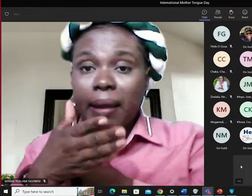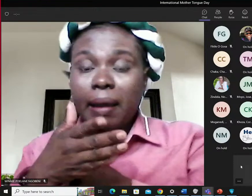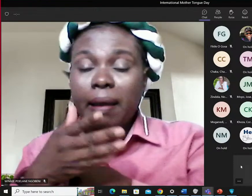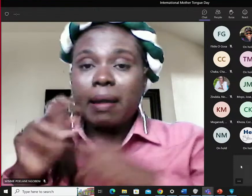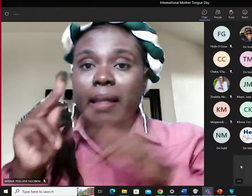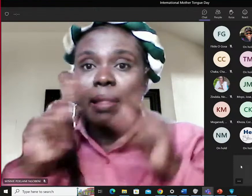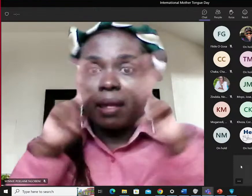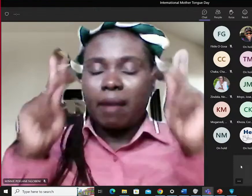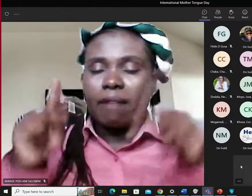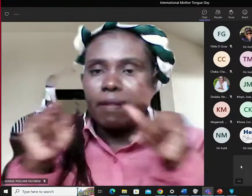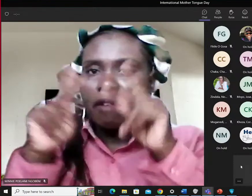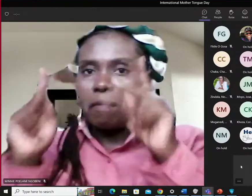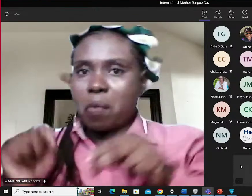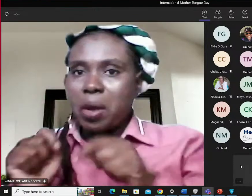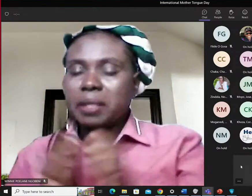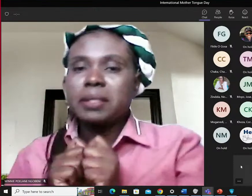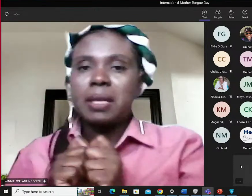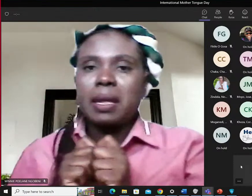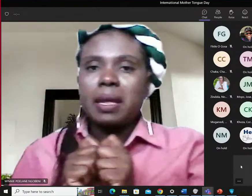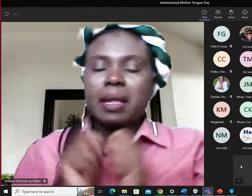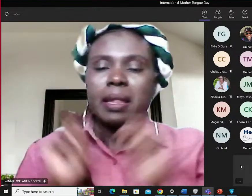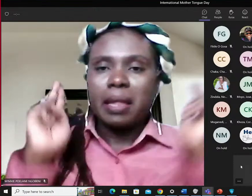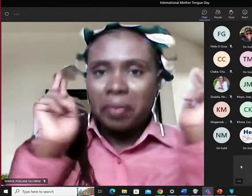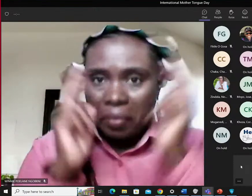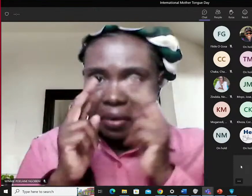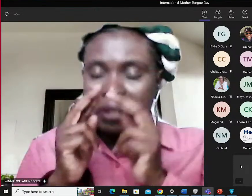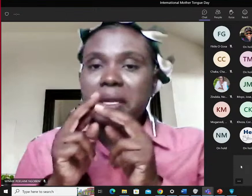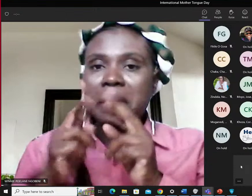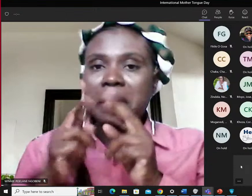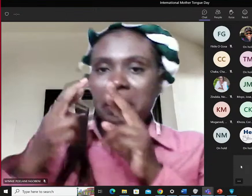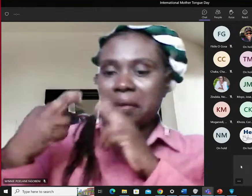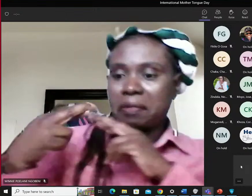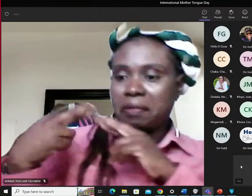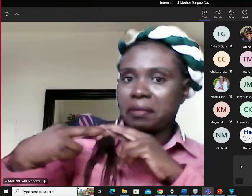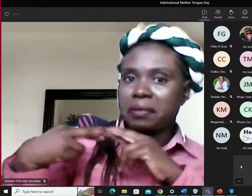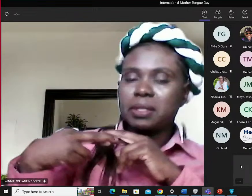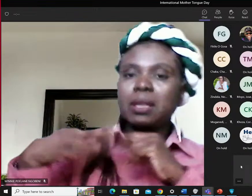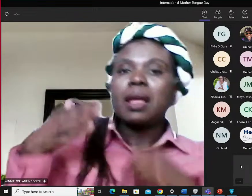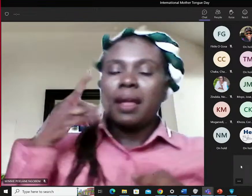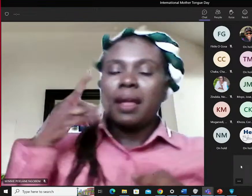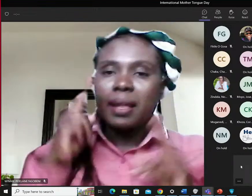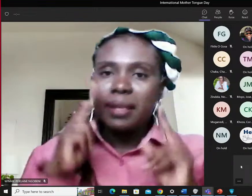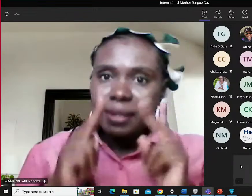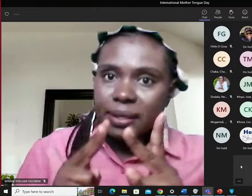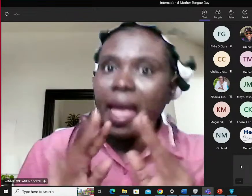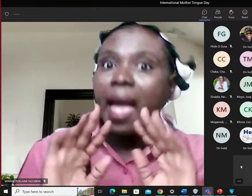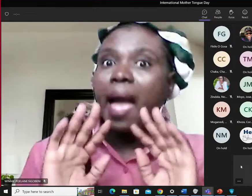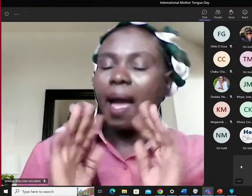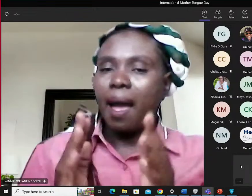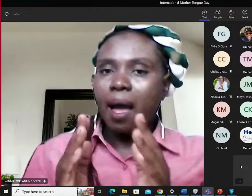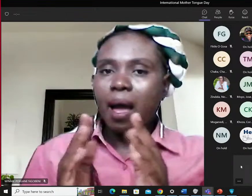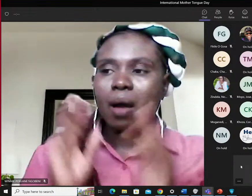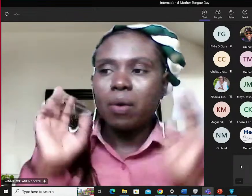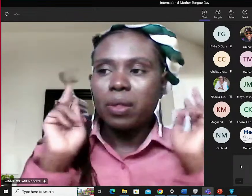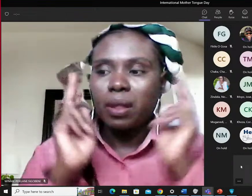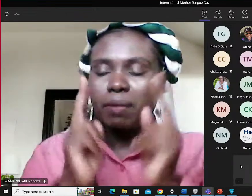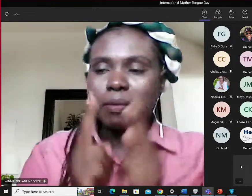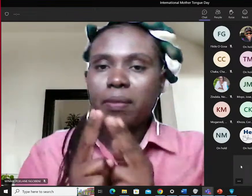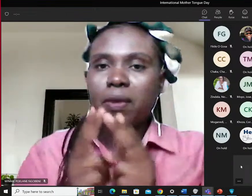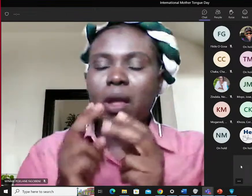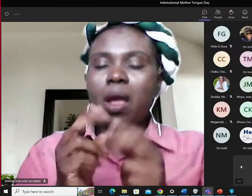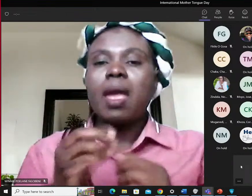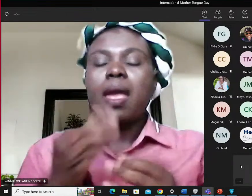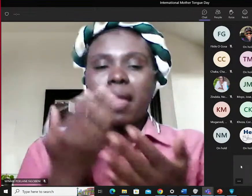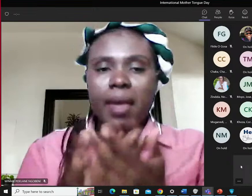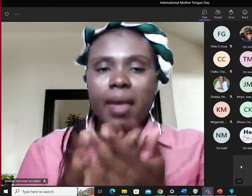The institution can revisit them and see how the colleges, the academic departments in